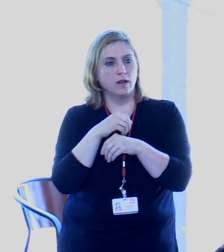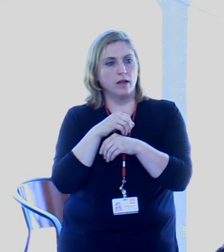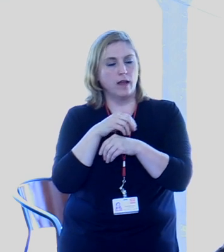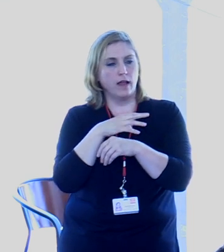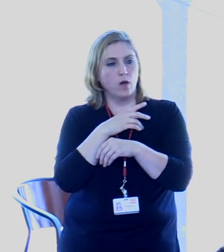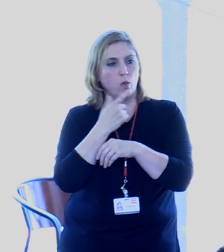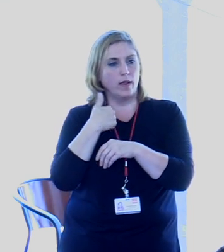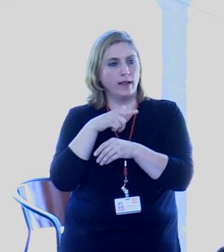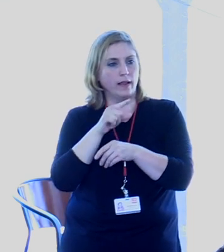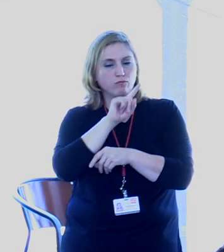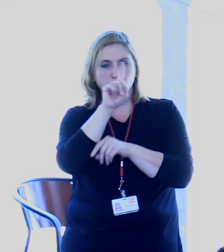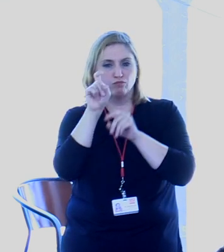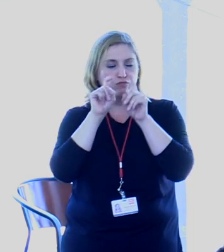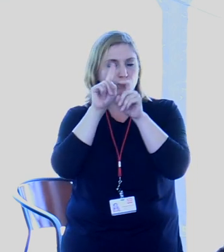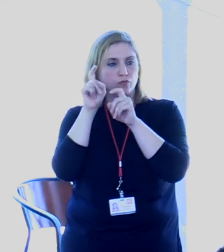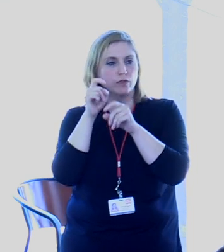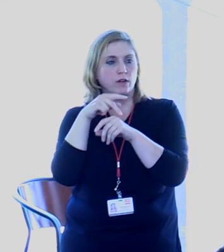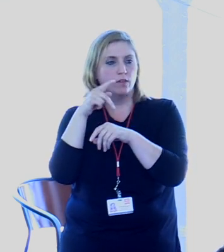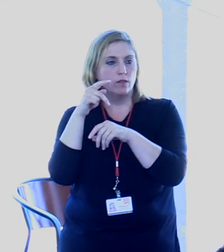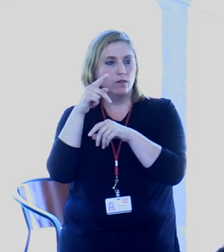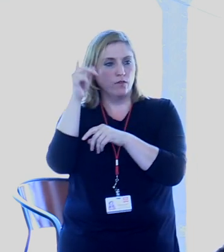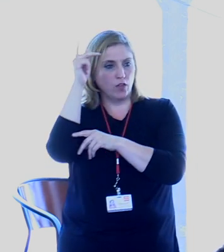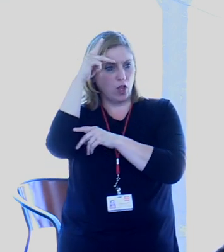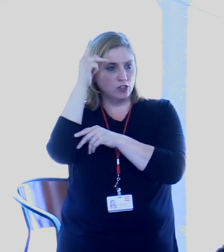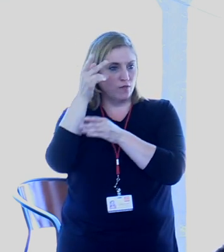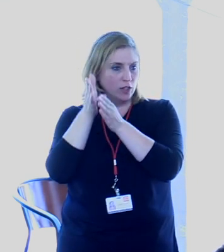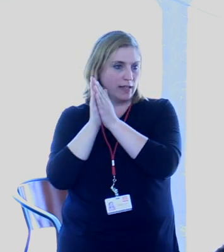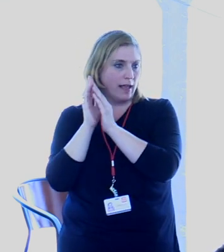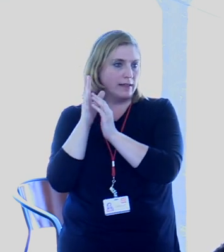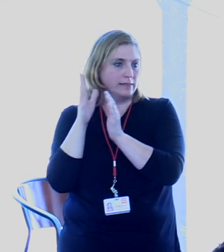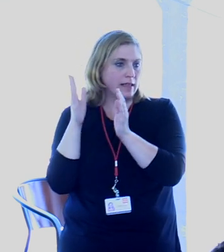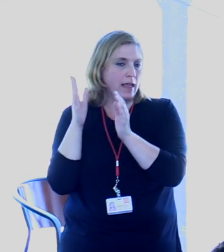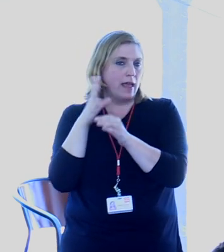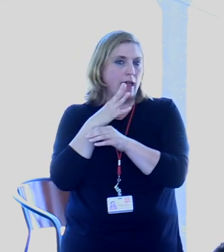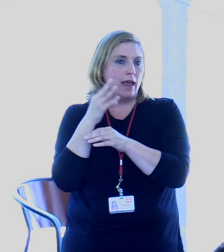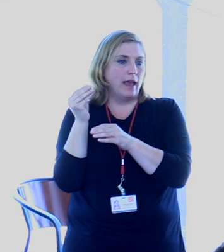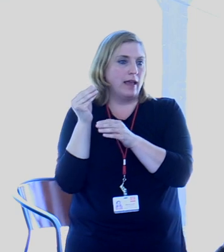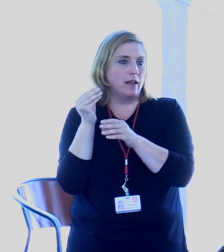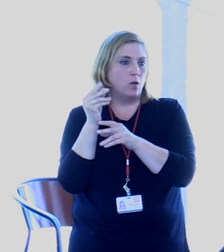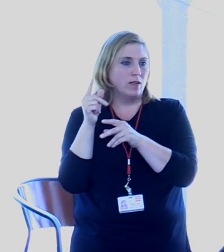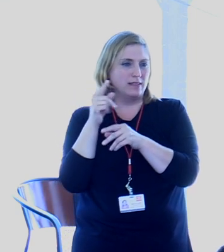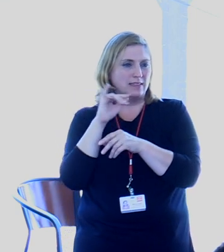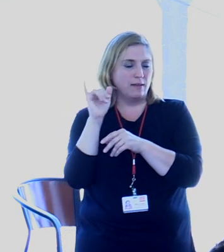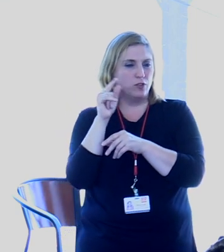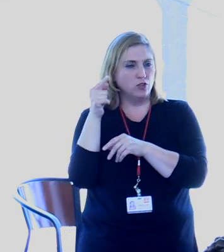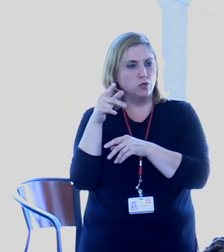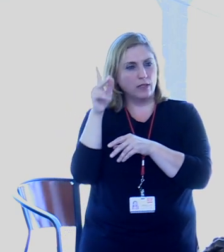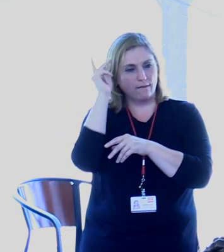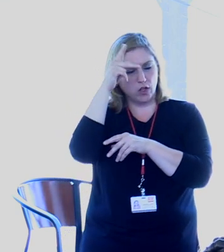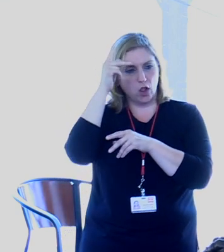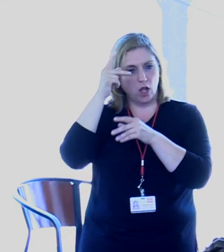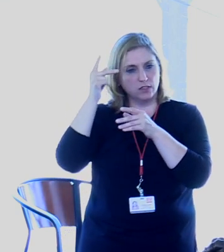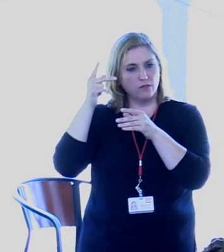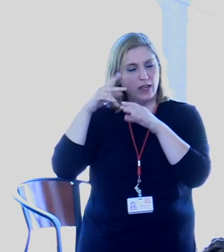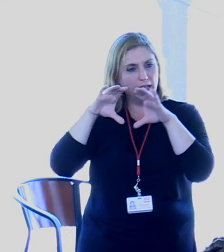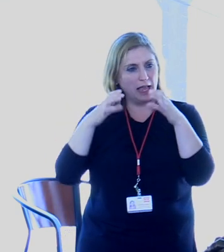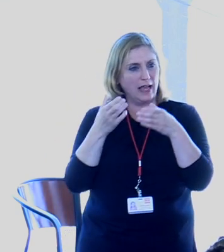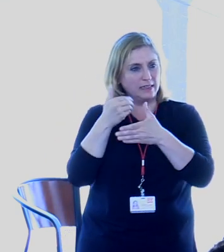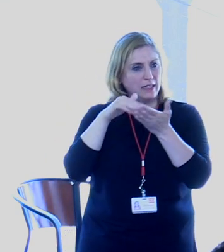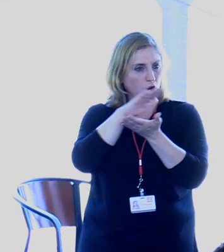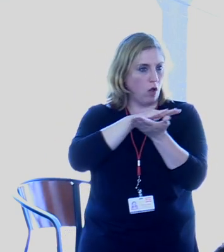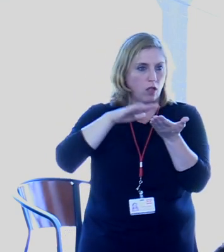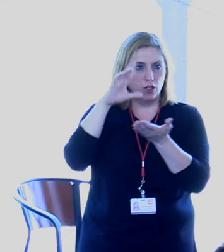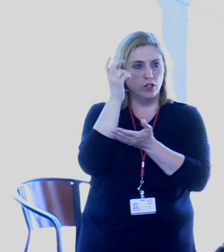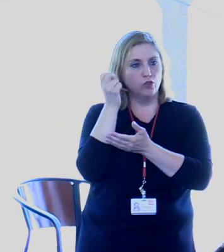can ask questions like philosophers ask, as you do when you take philosophy classes in your college